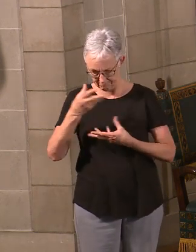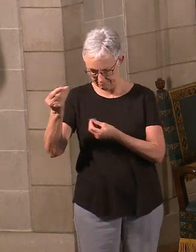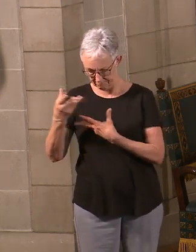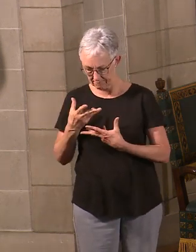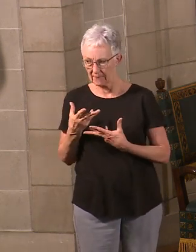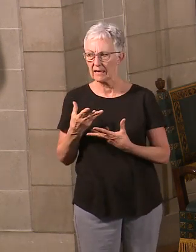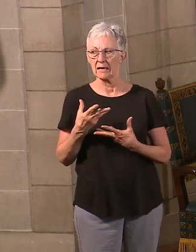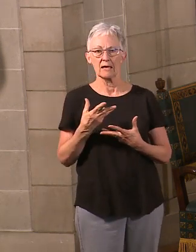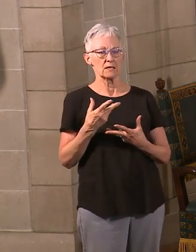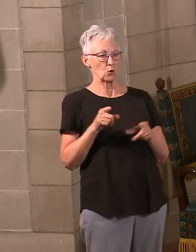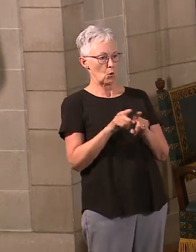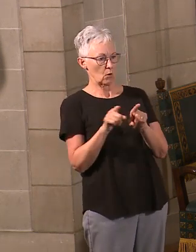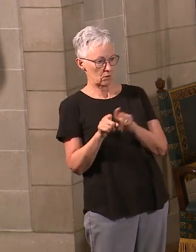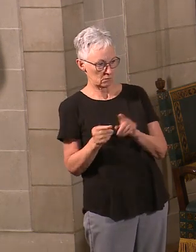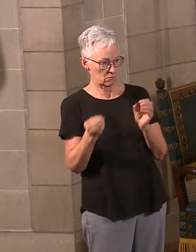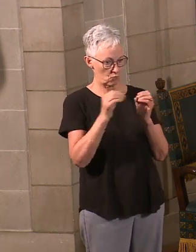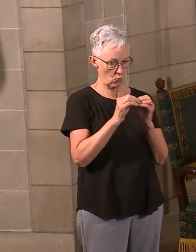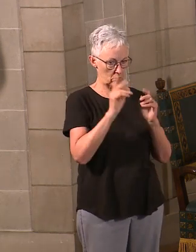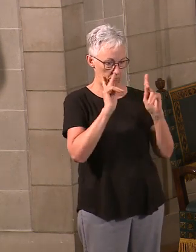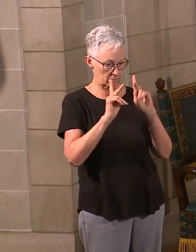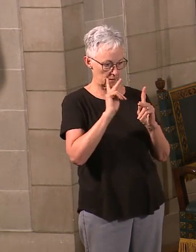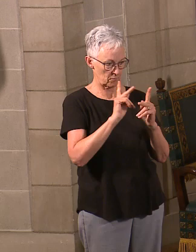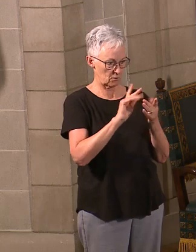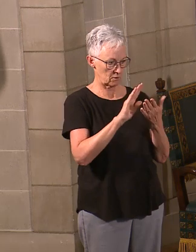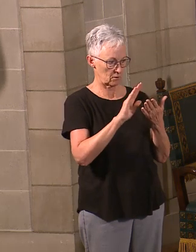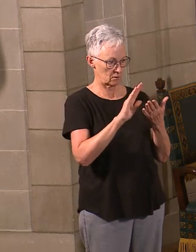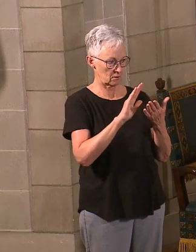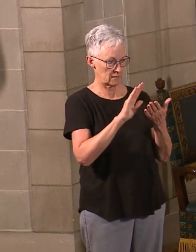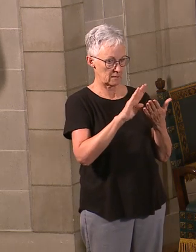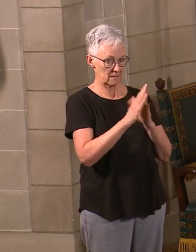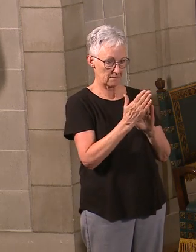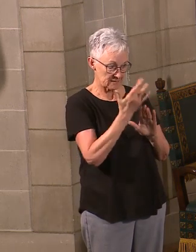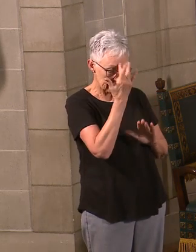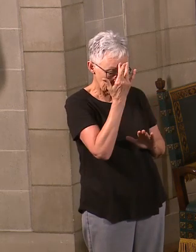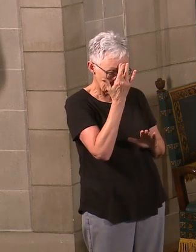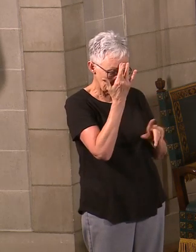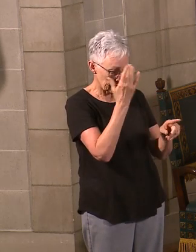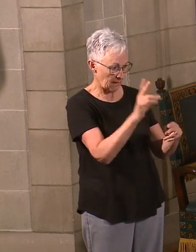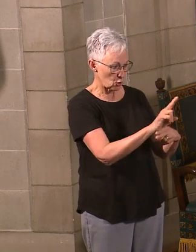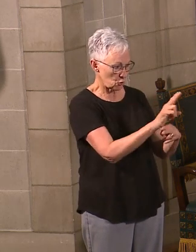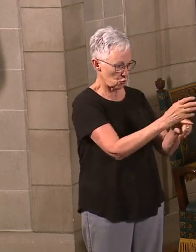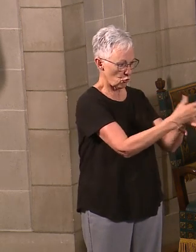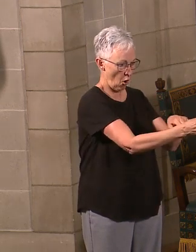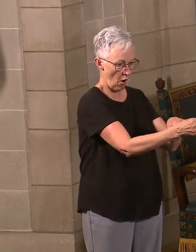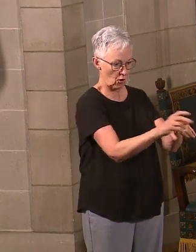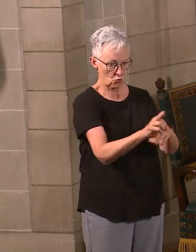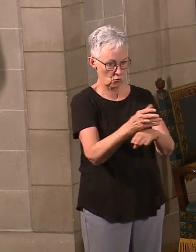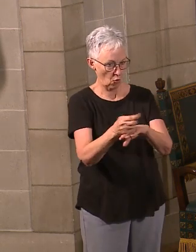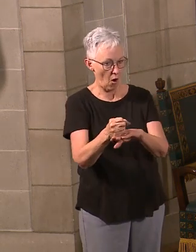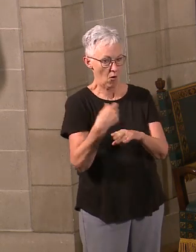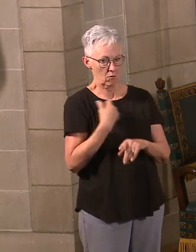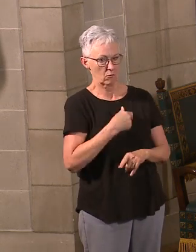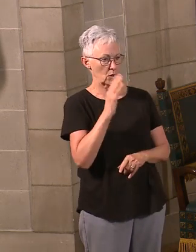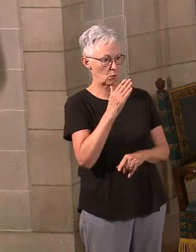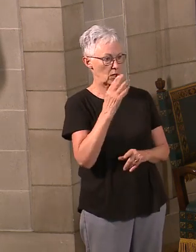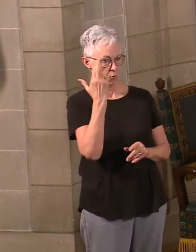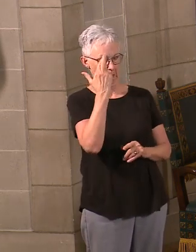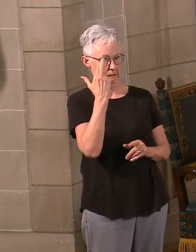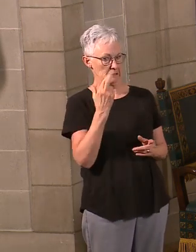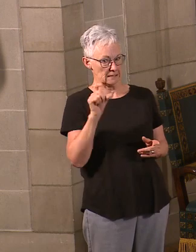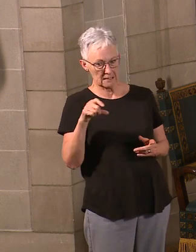into more people using it, we'll find out more exactly how much we're gonna need. So we are looking to be able to